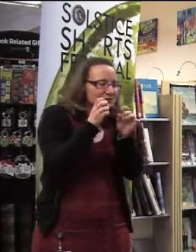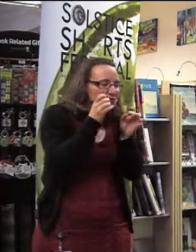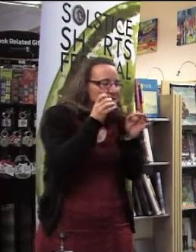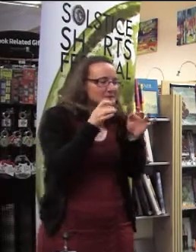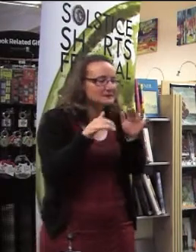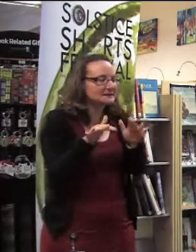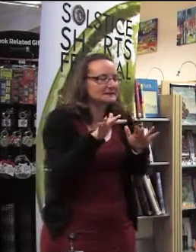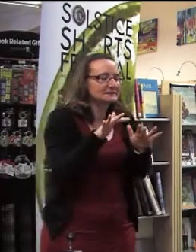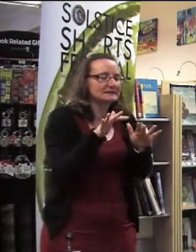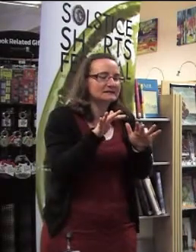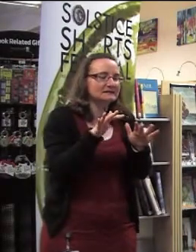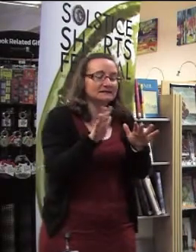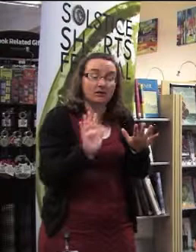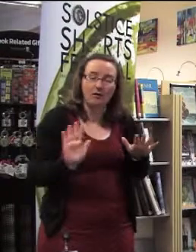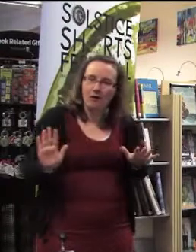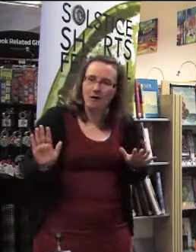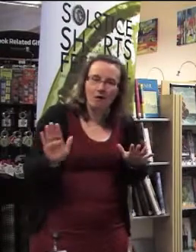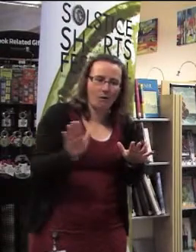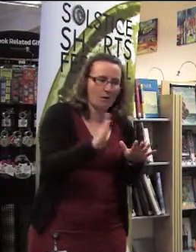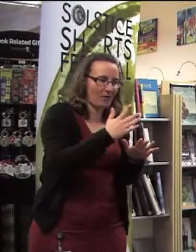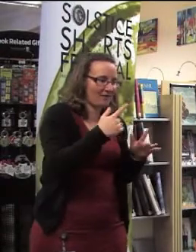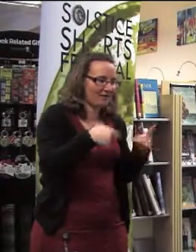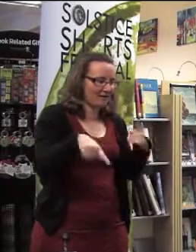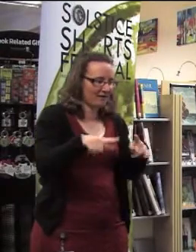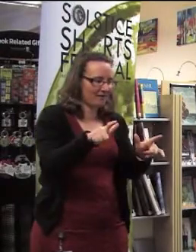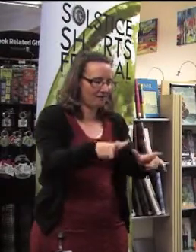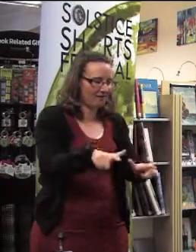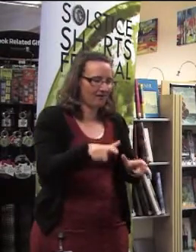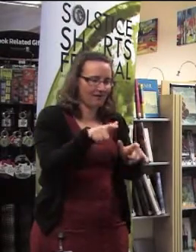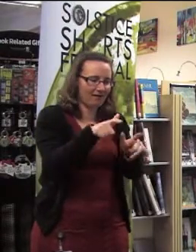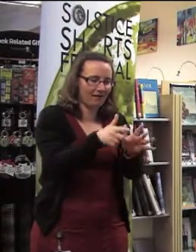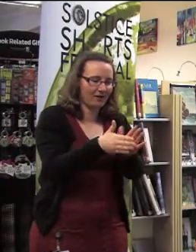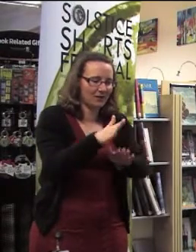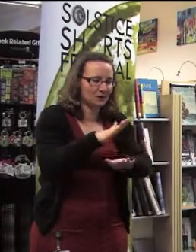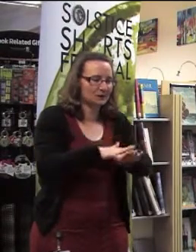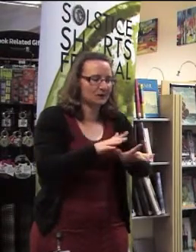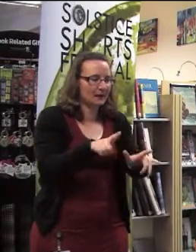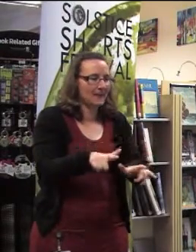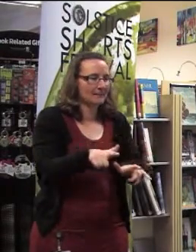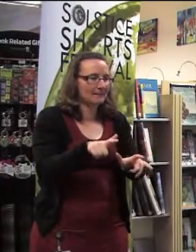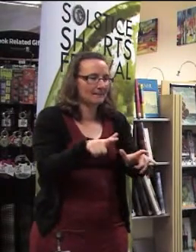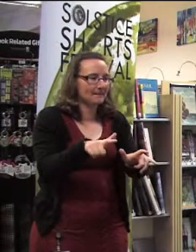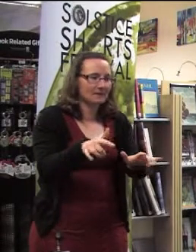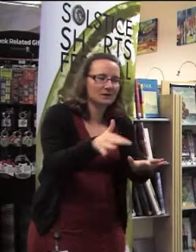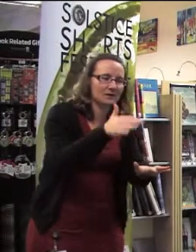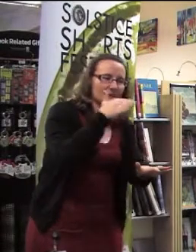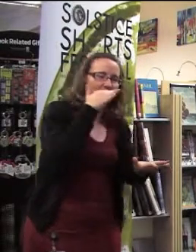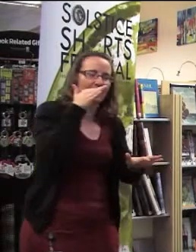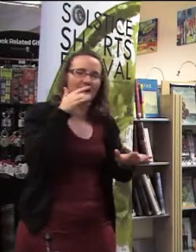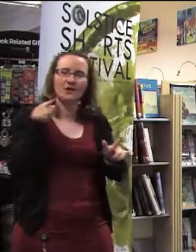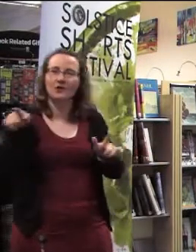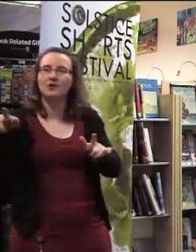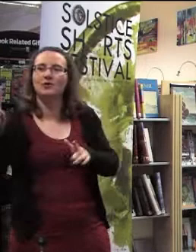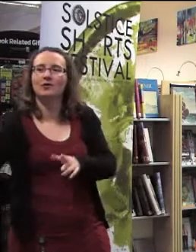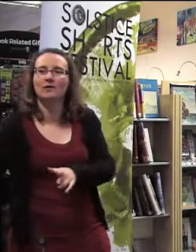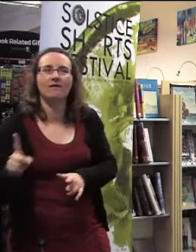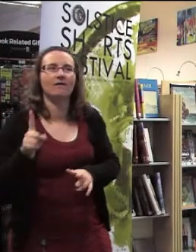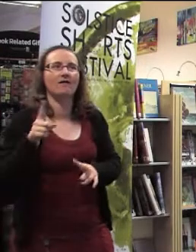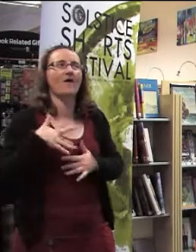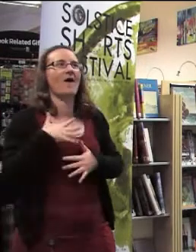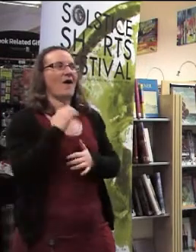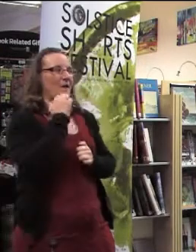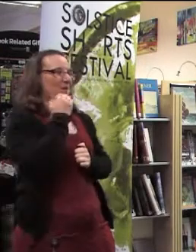it touched by the wild scent of thyme. The scent will warm you, draw you